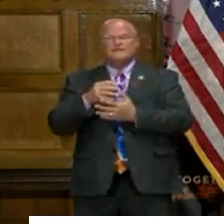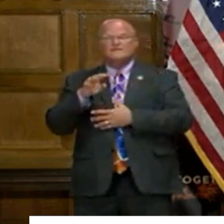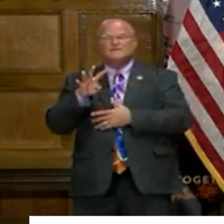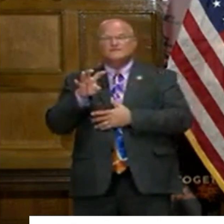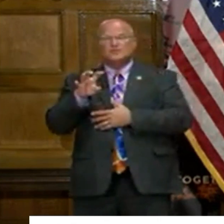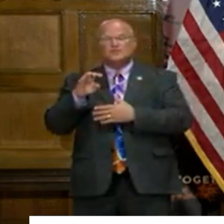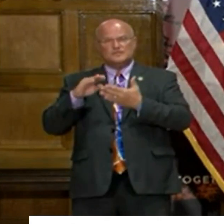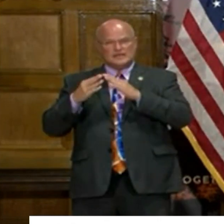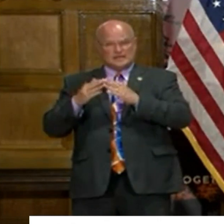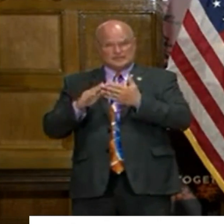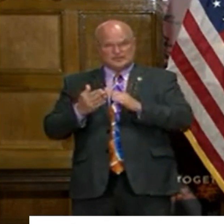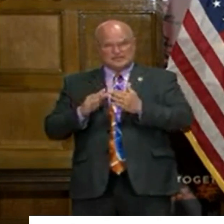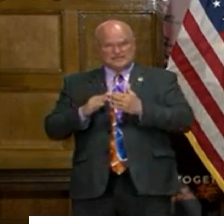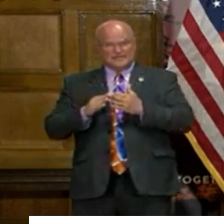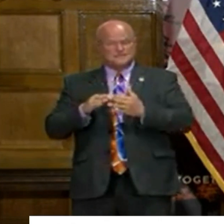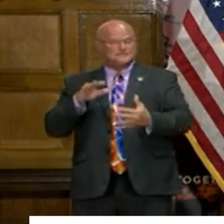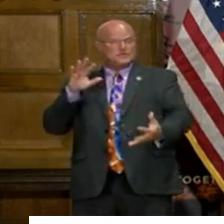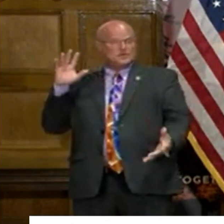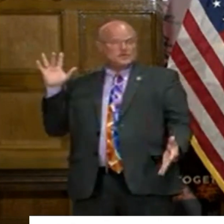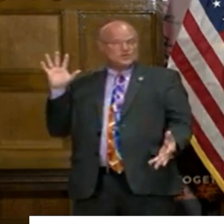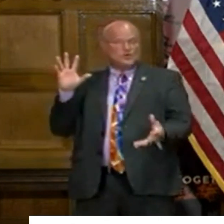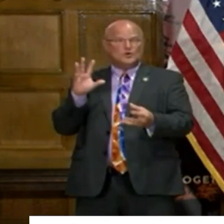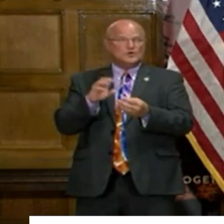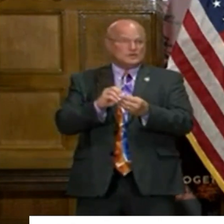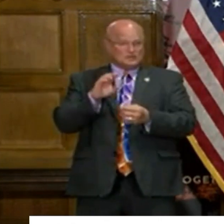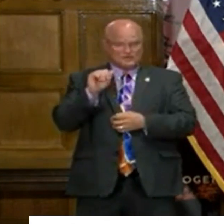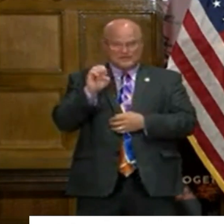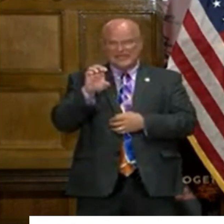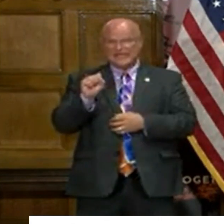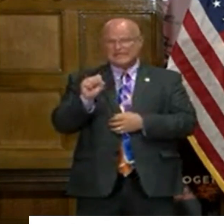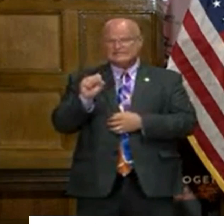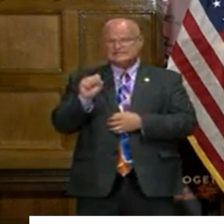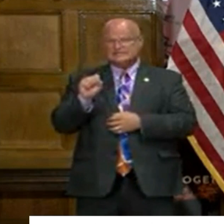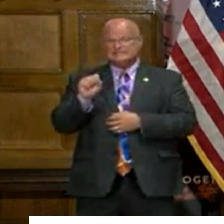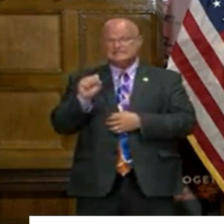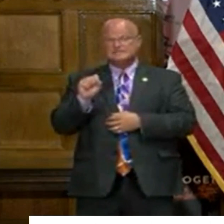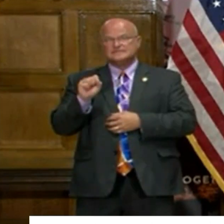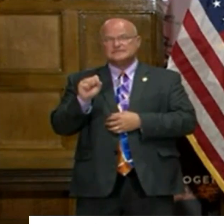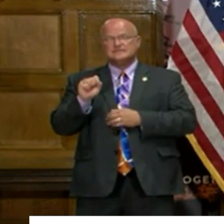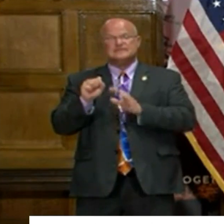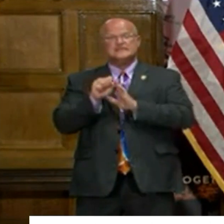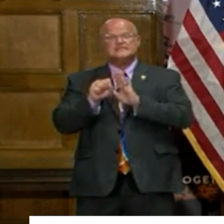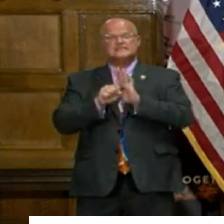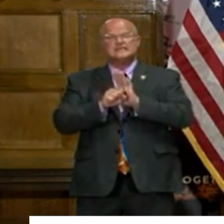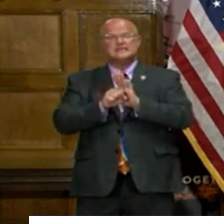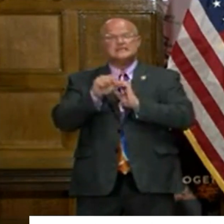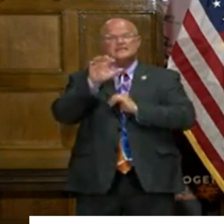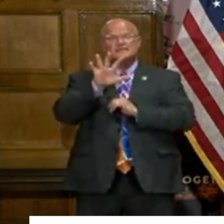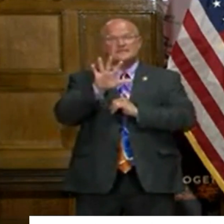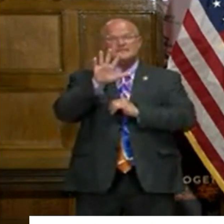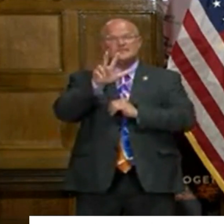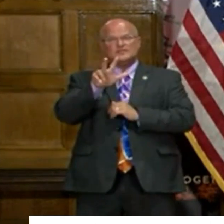community. Our total number of cases to date in the state is